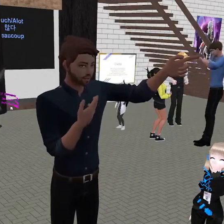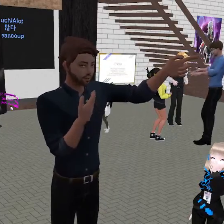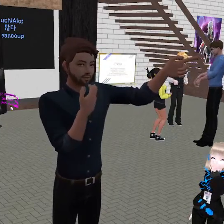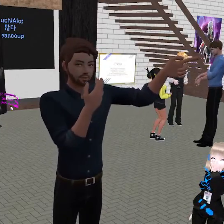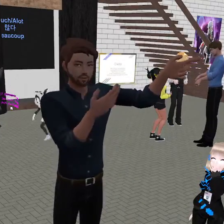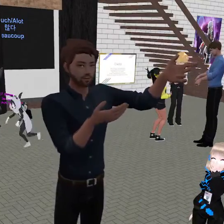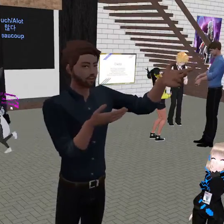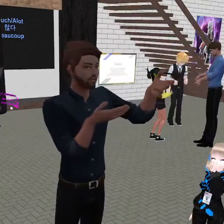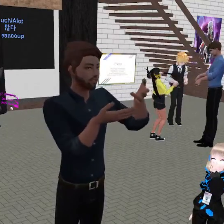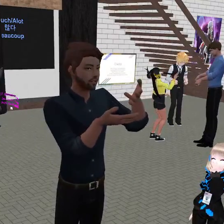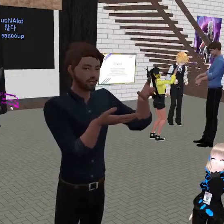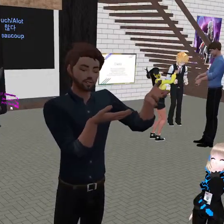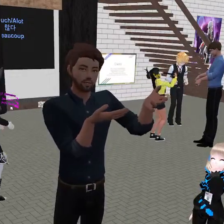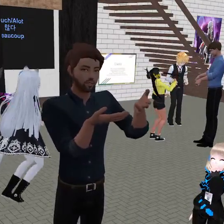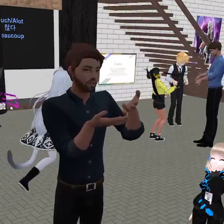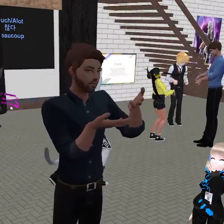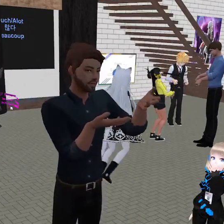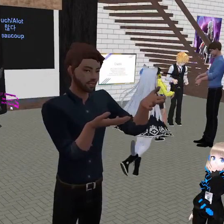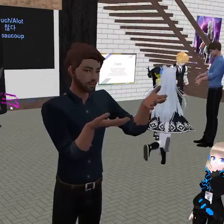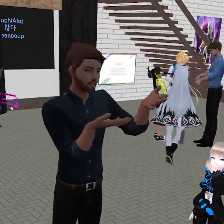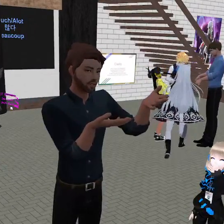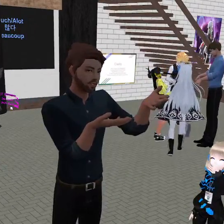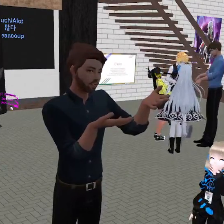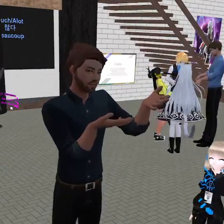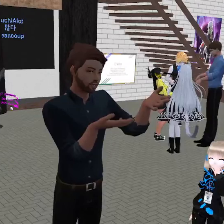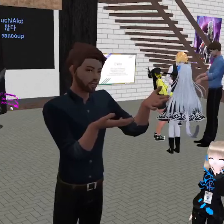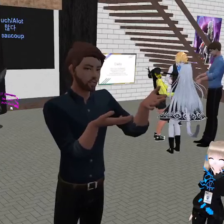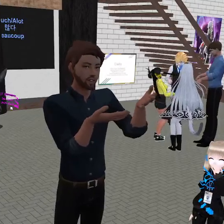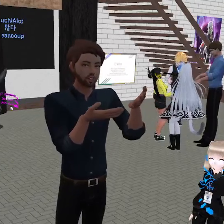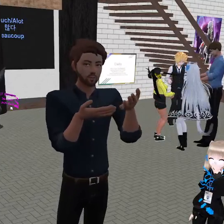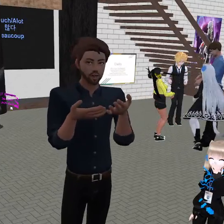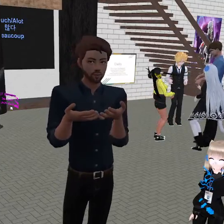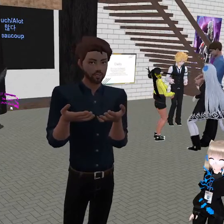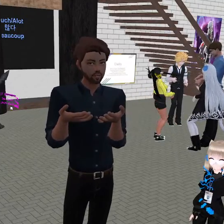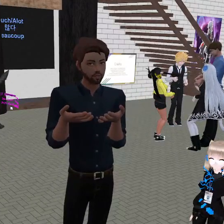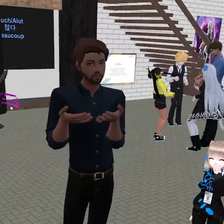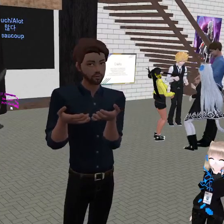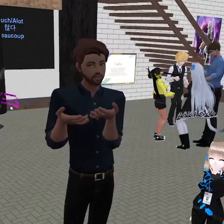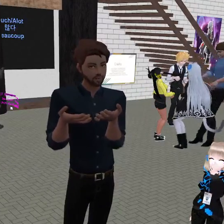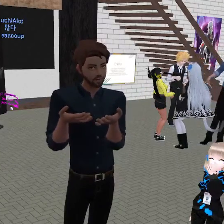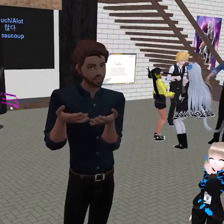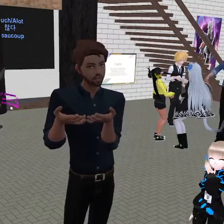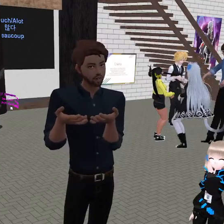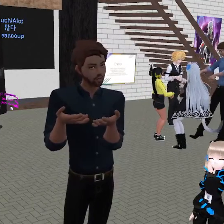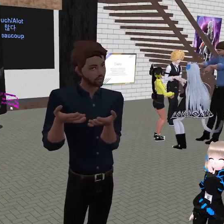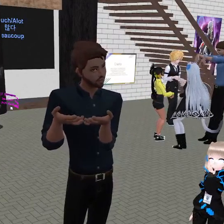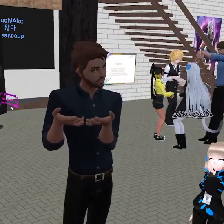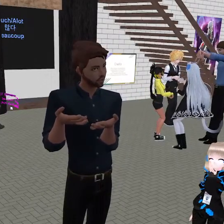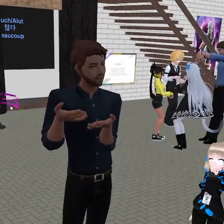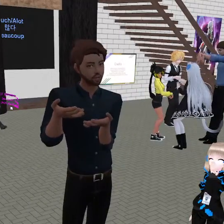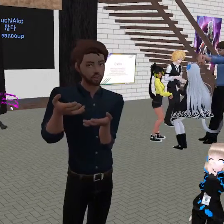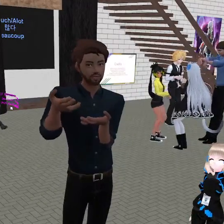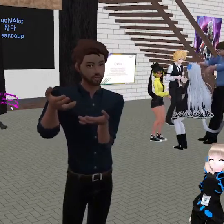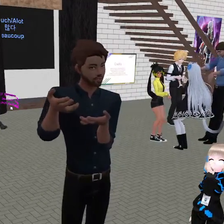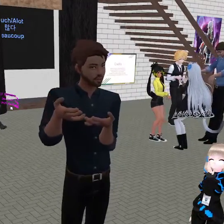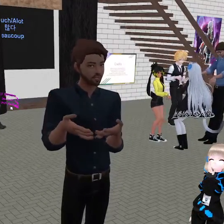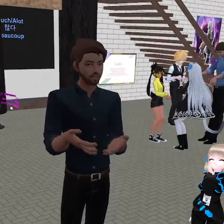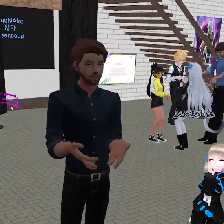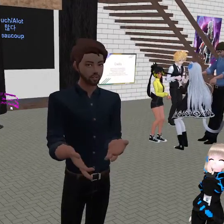can't communicate with hearing people in Korean very well, but I'm able to get along with Korean signers, Korean deaf